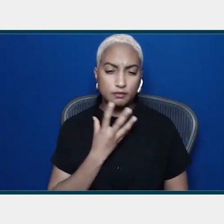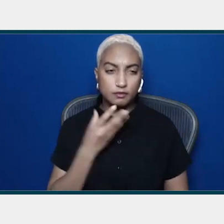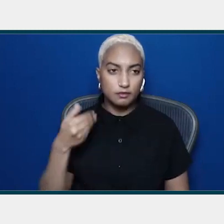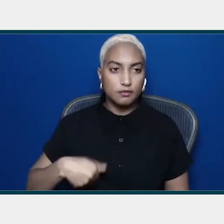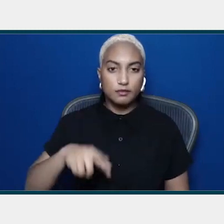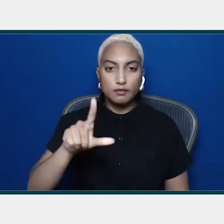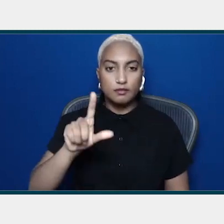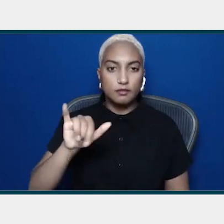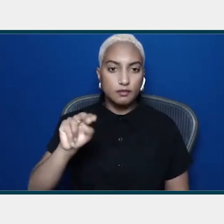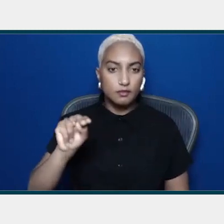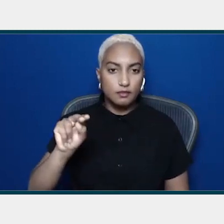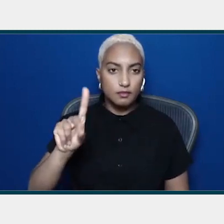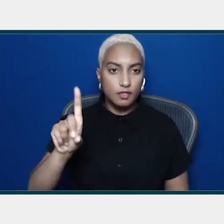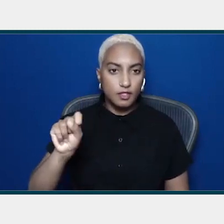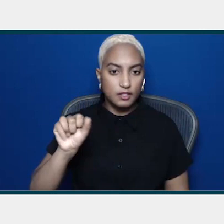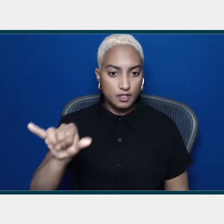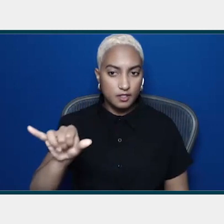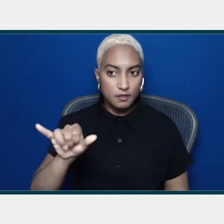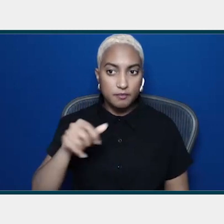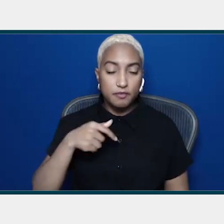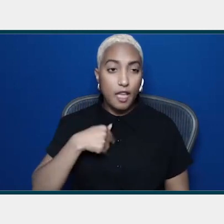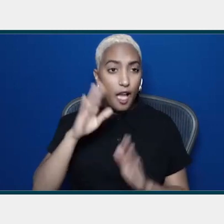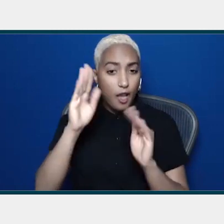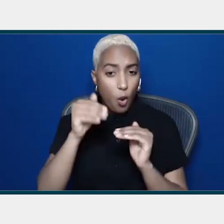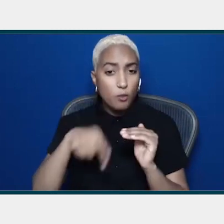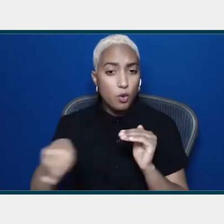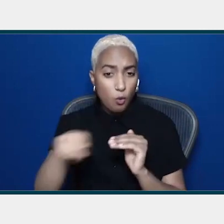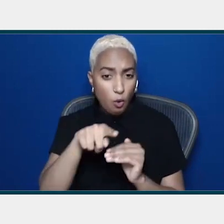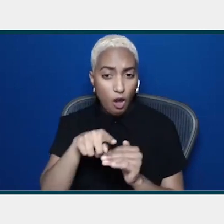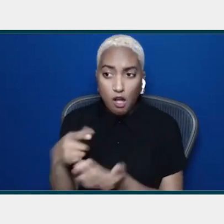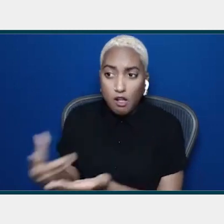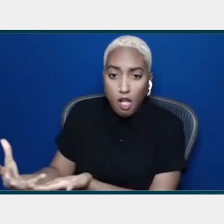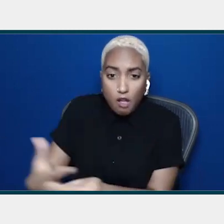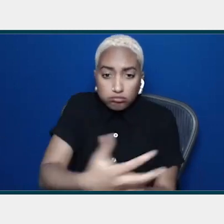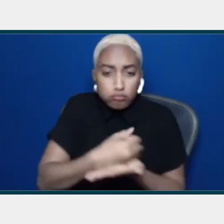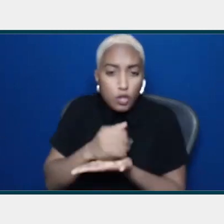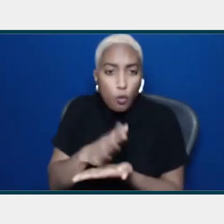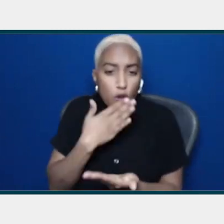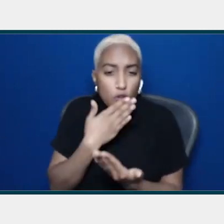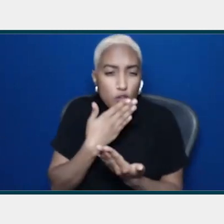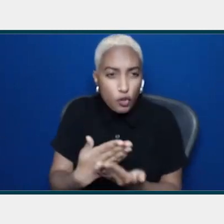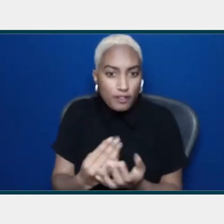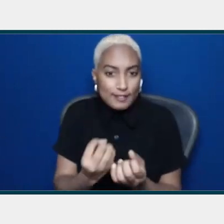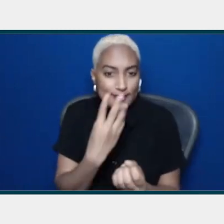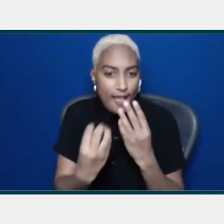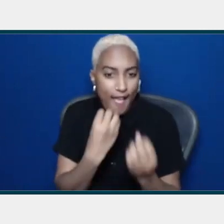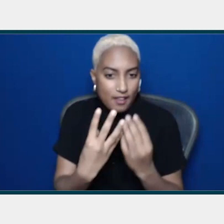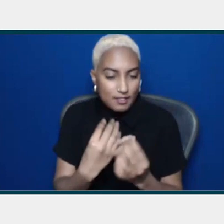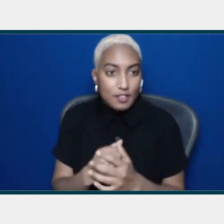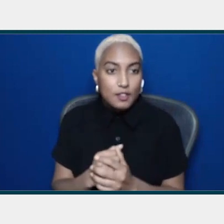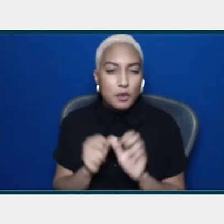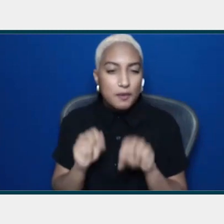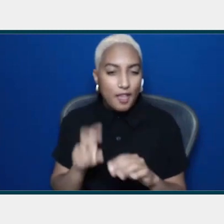not bullshitting up here. RM, talk to me about the experience of